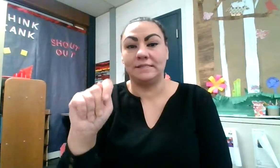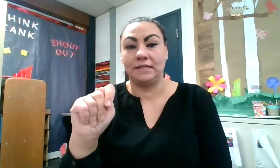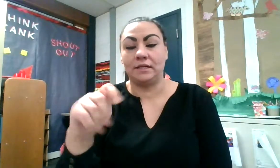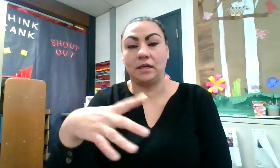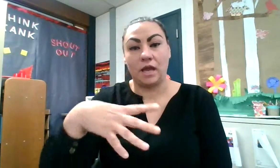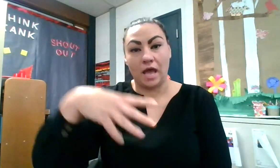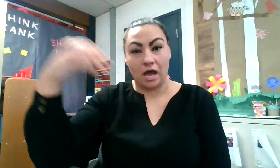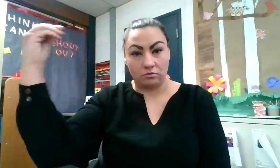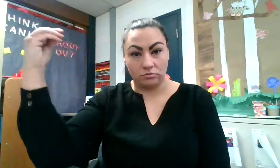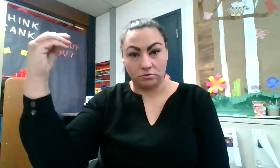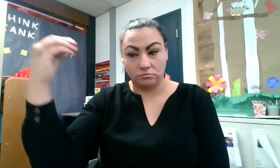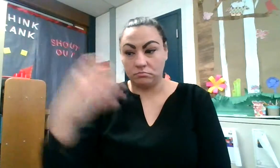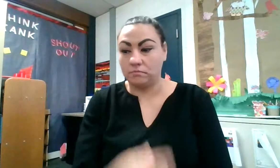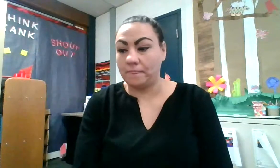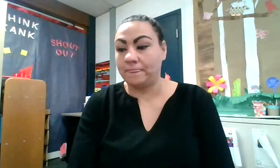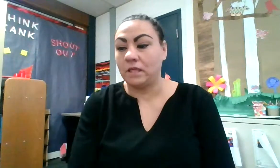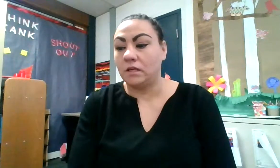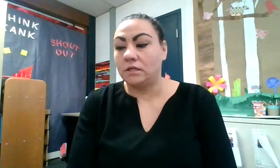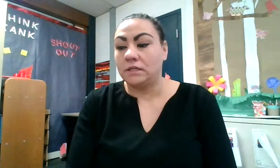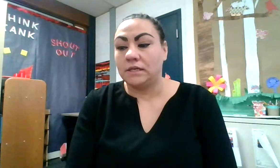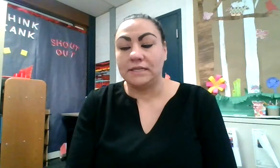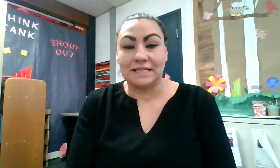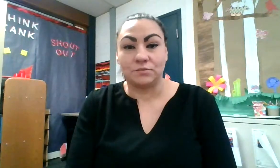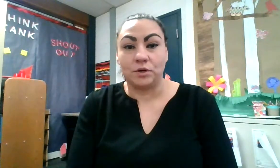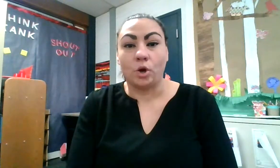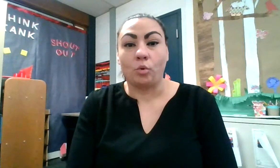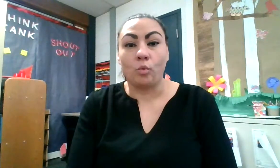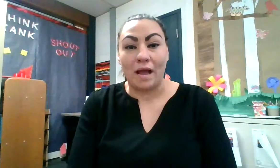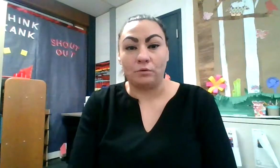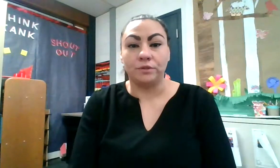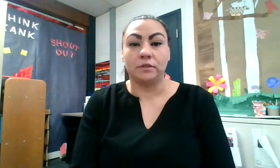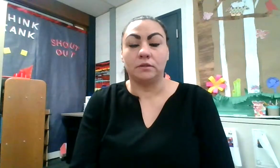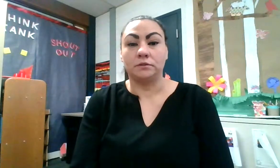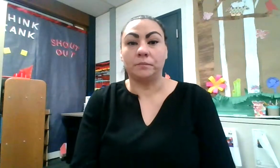O-U-T. Out. Next word, round.